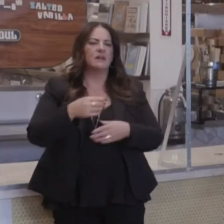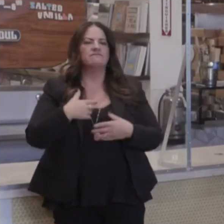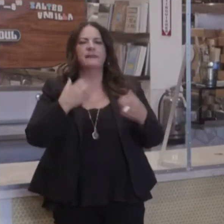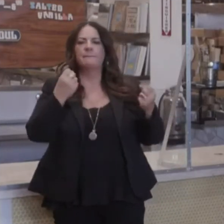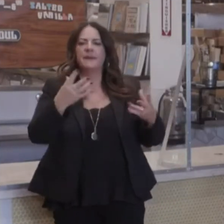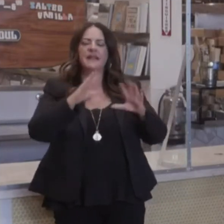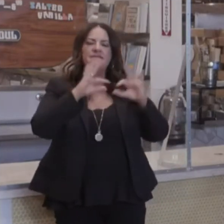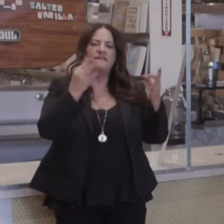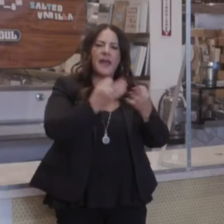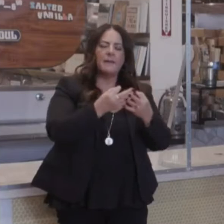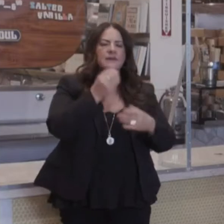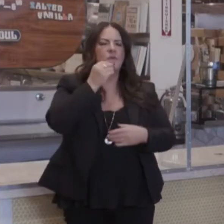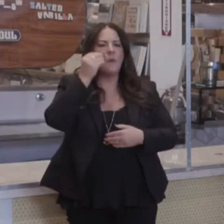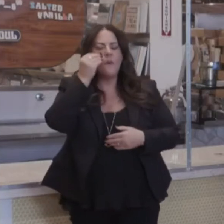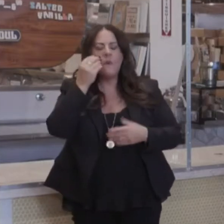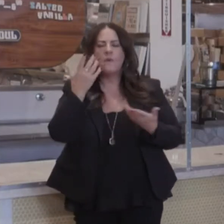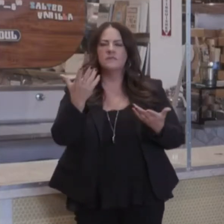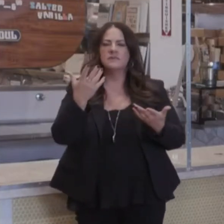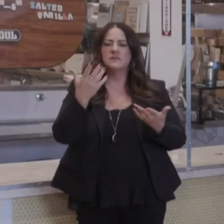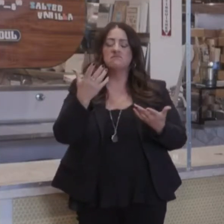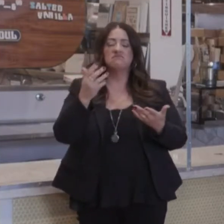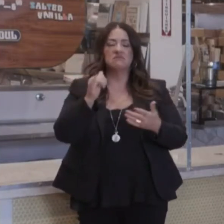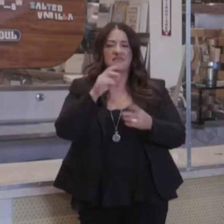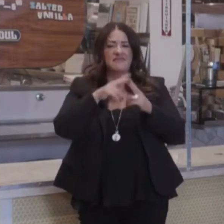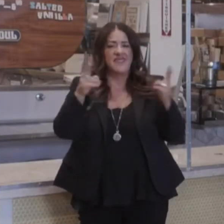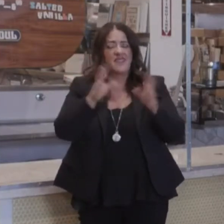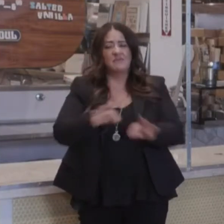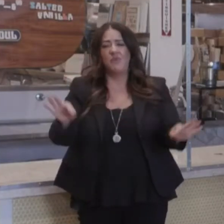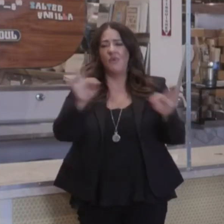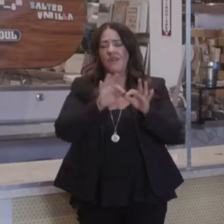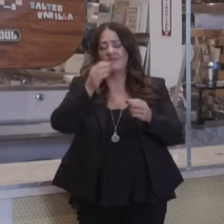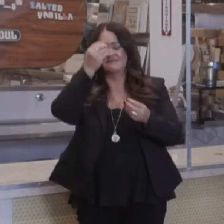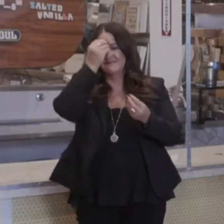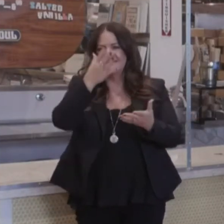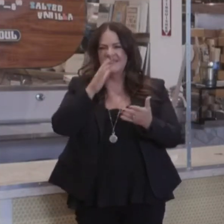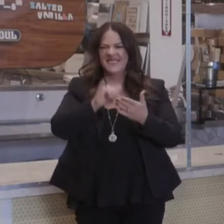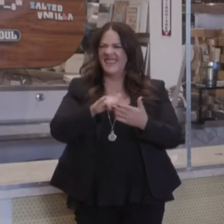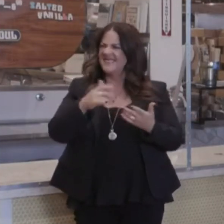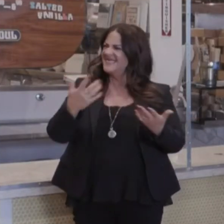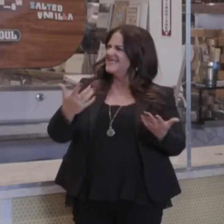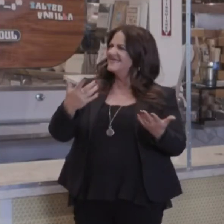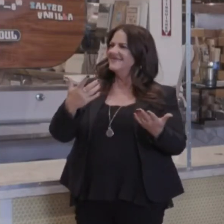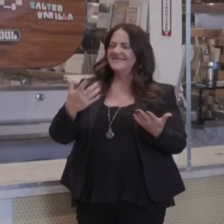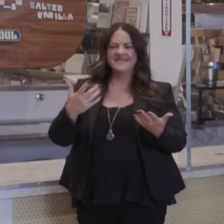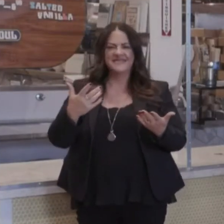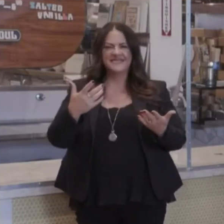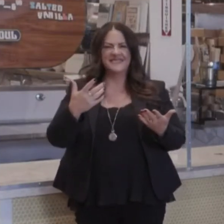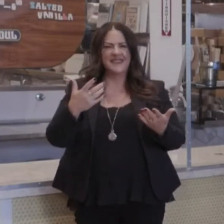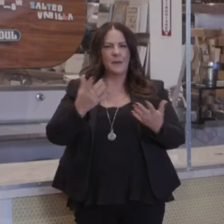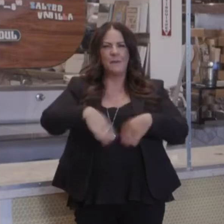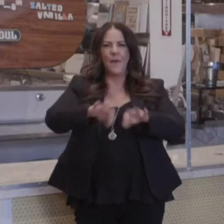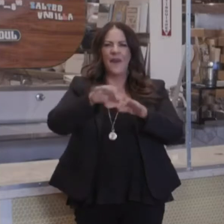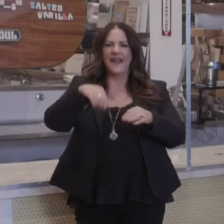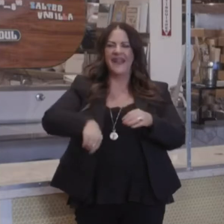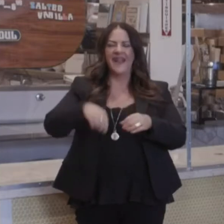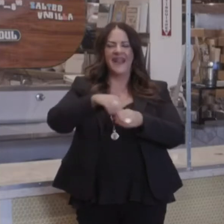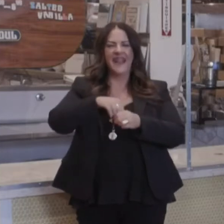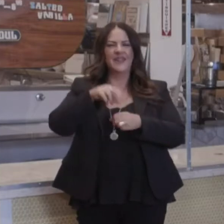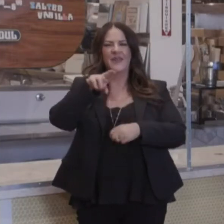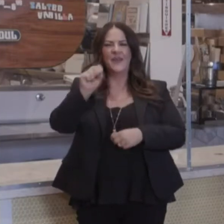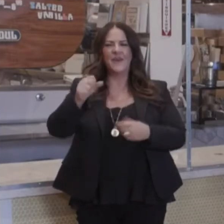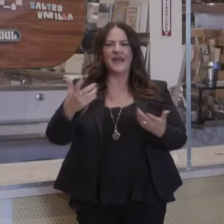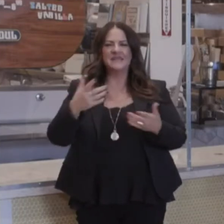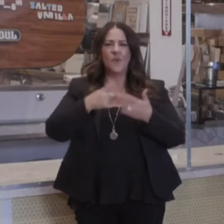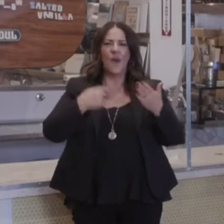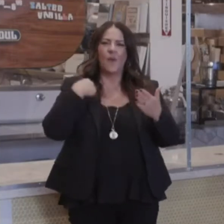mixed status. And that's something, frankly, distinctive in this country. I don't know many other states, any other state, that does what this